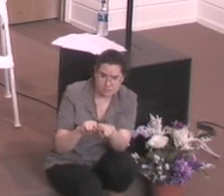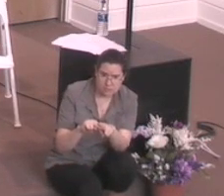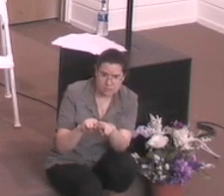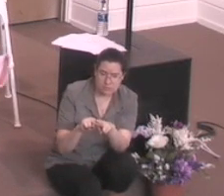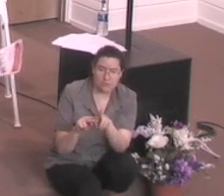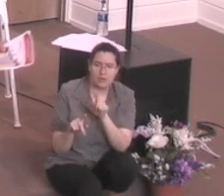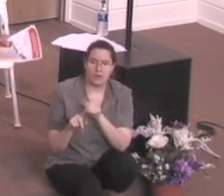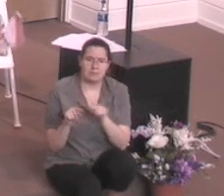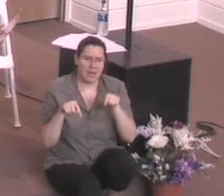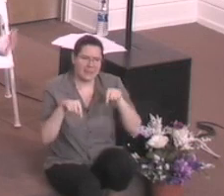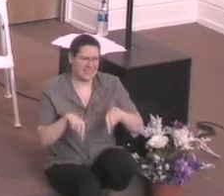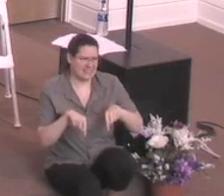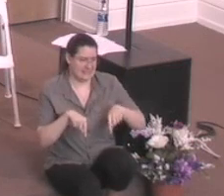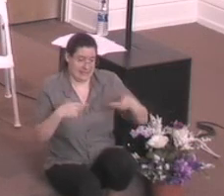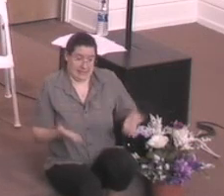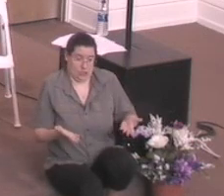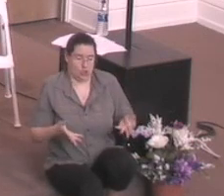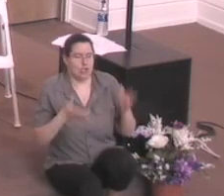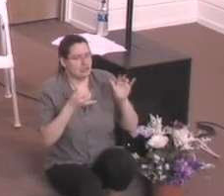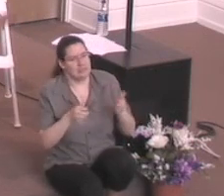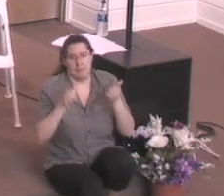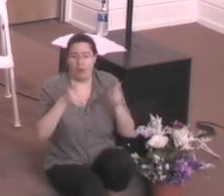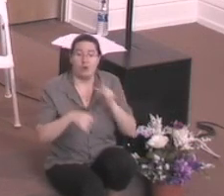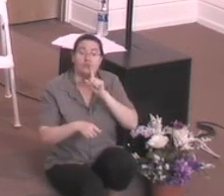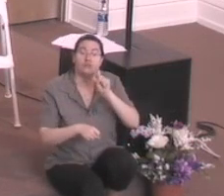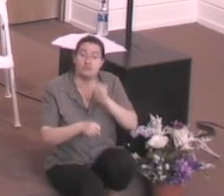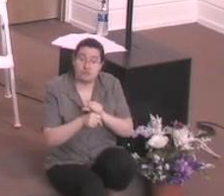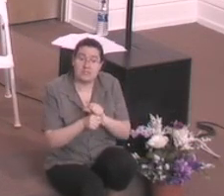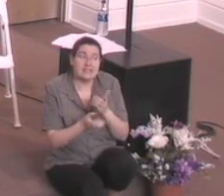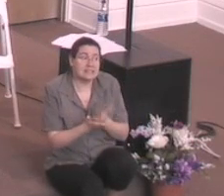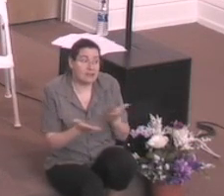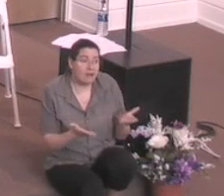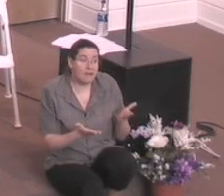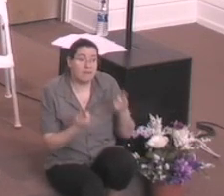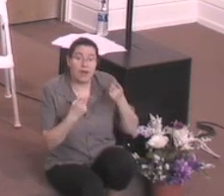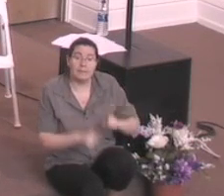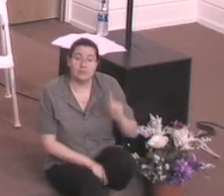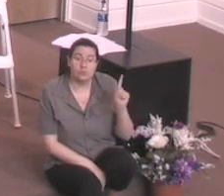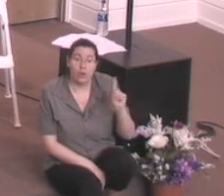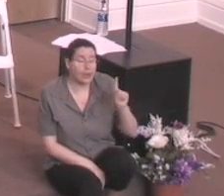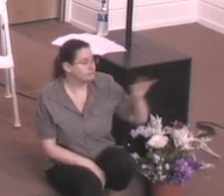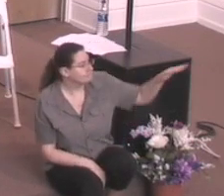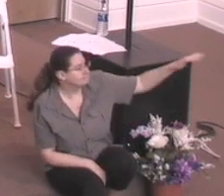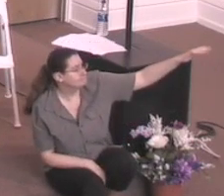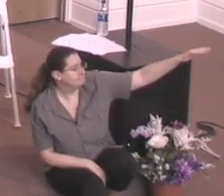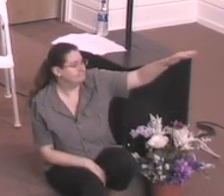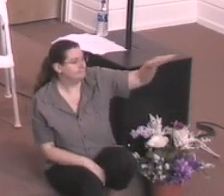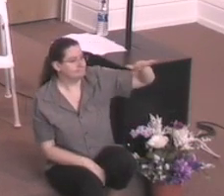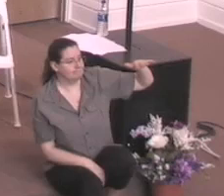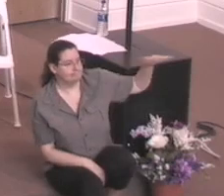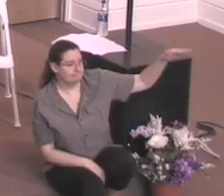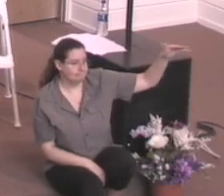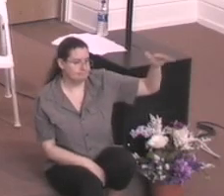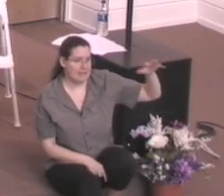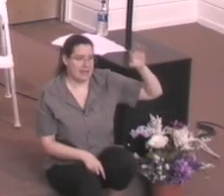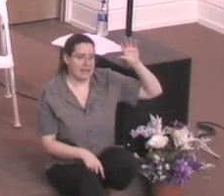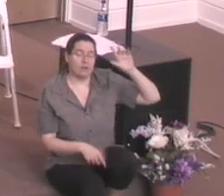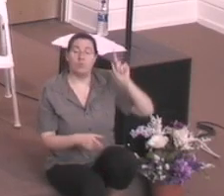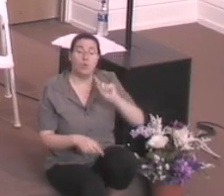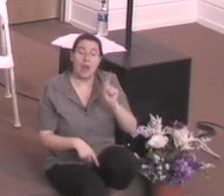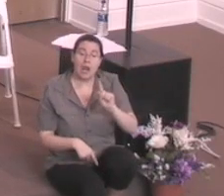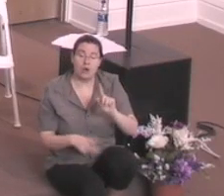But this is just a party in here. The real stuff happens out there. The real stuff happens in that small